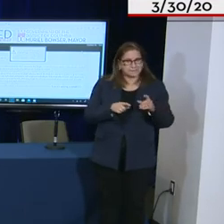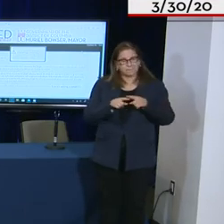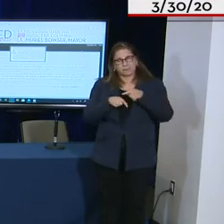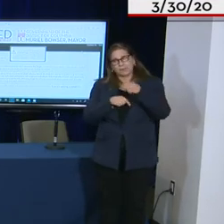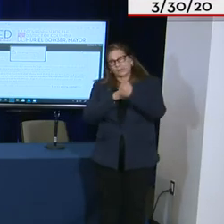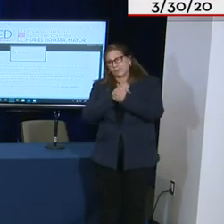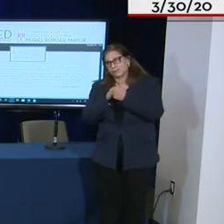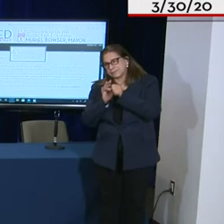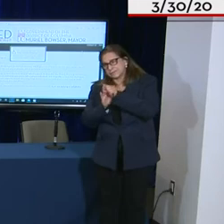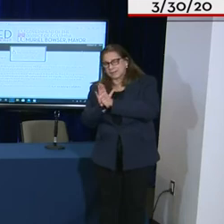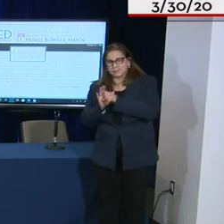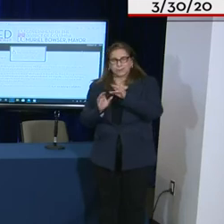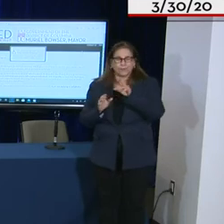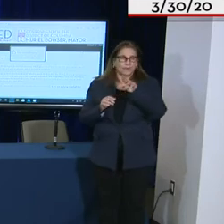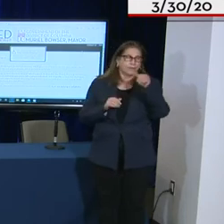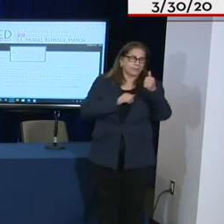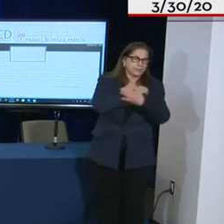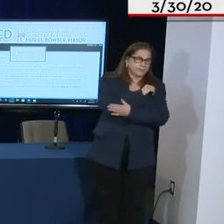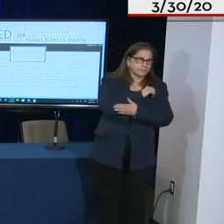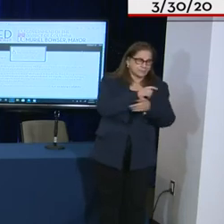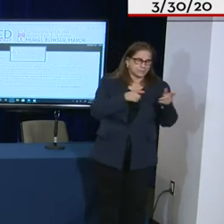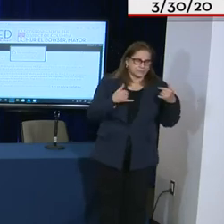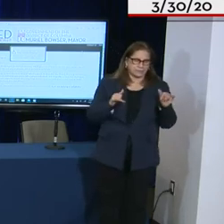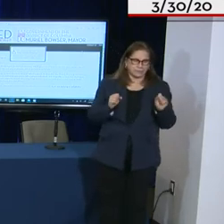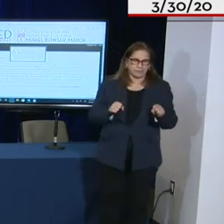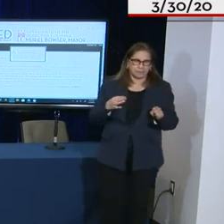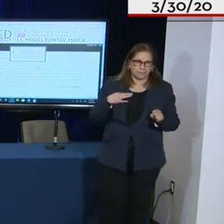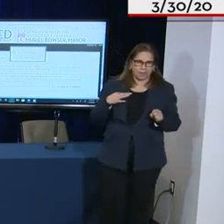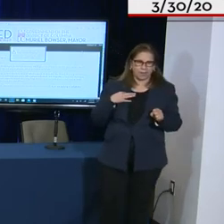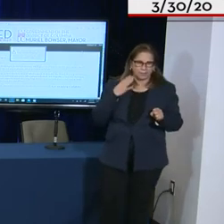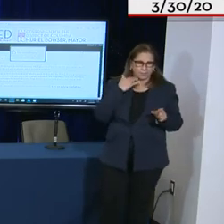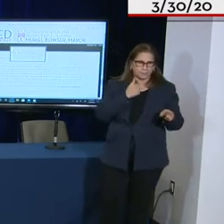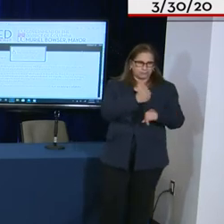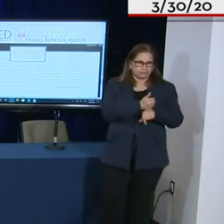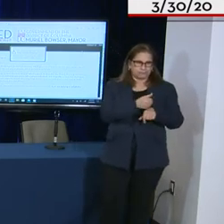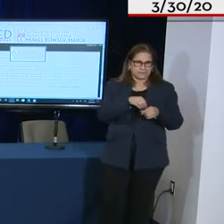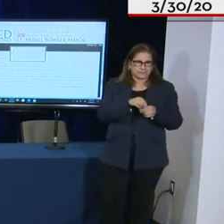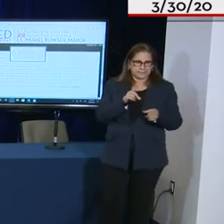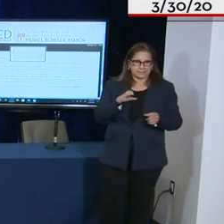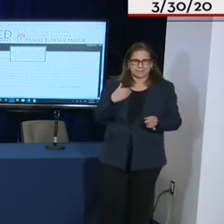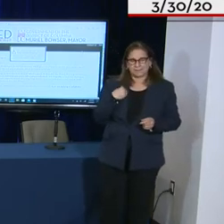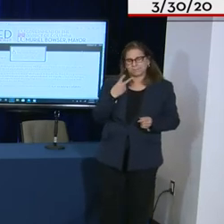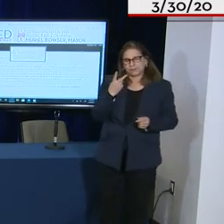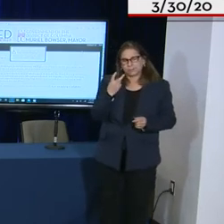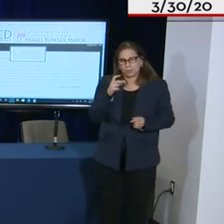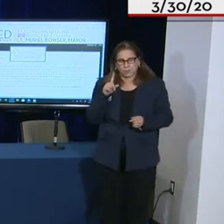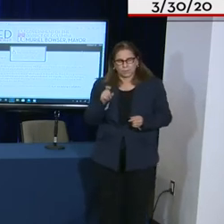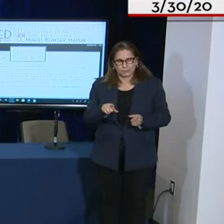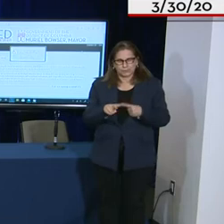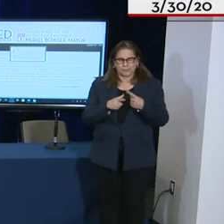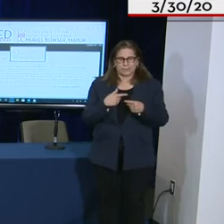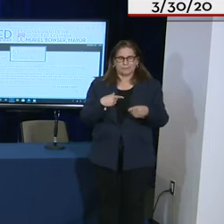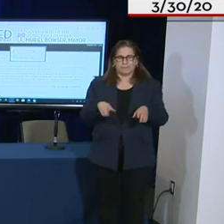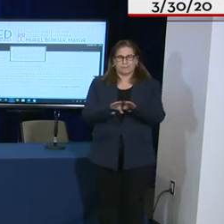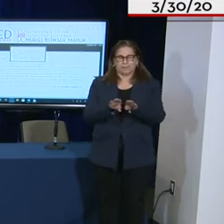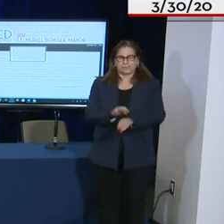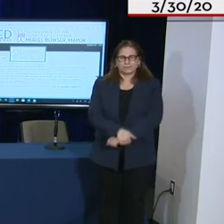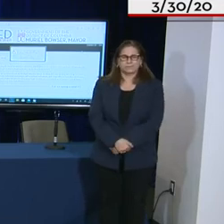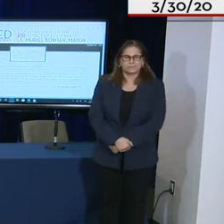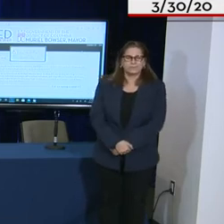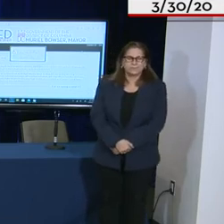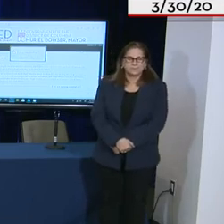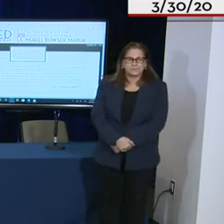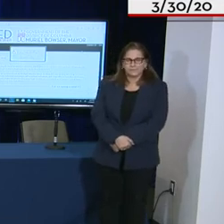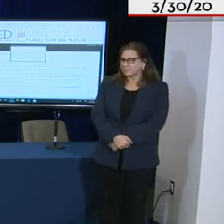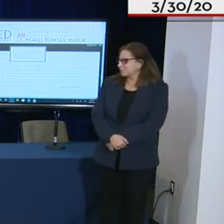still eligible. We'll take 2 more questions, and then we'll begin to close out from there. All right, we're